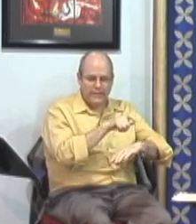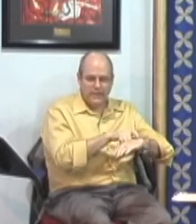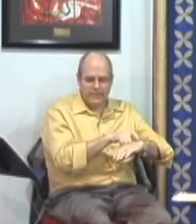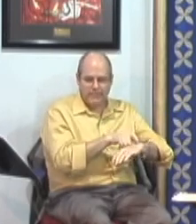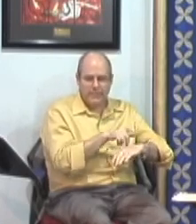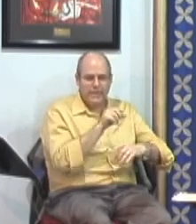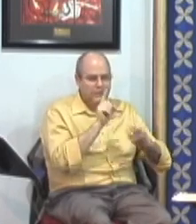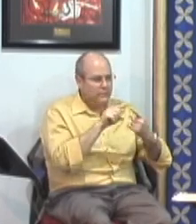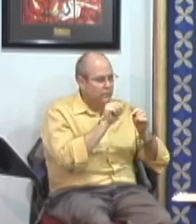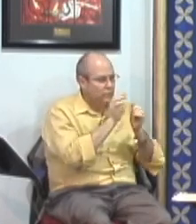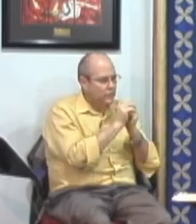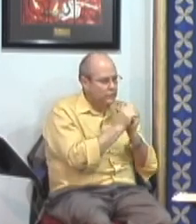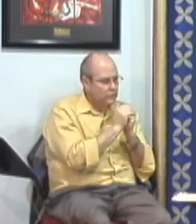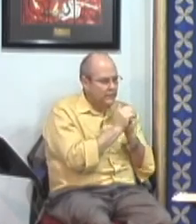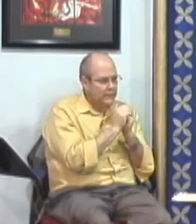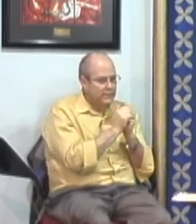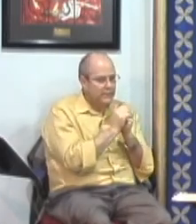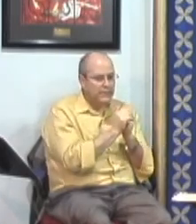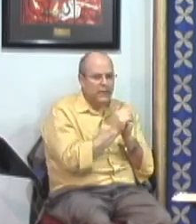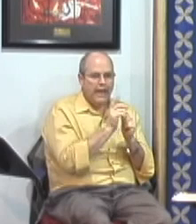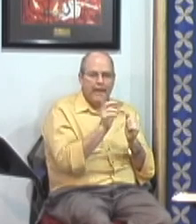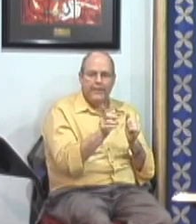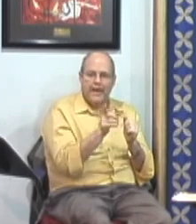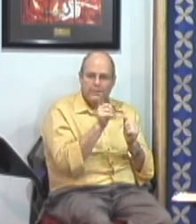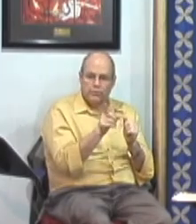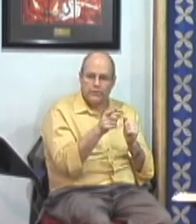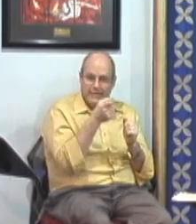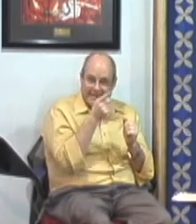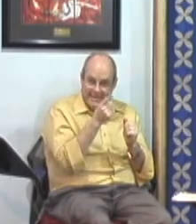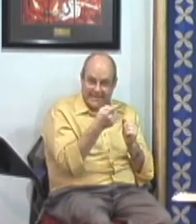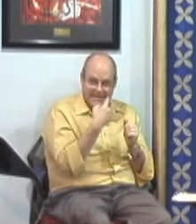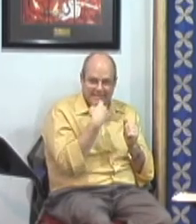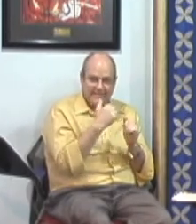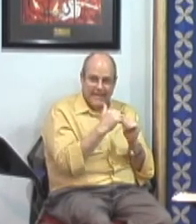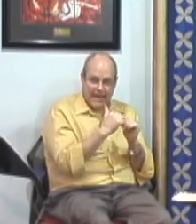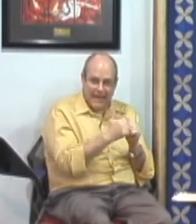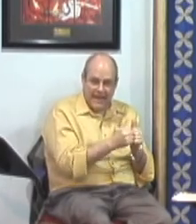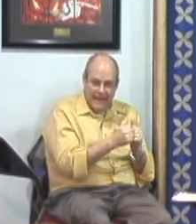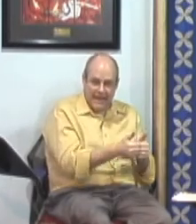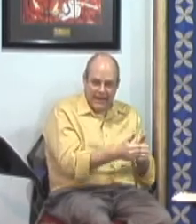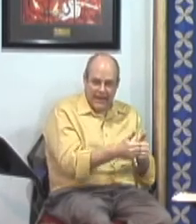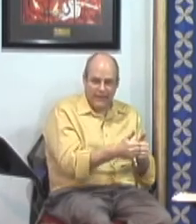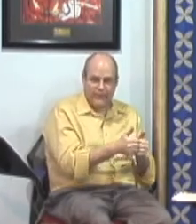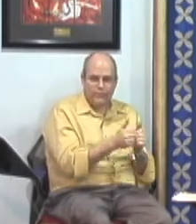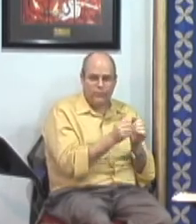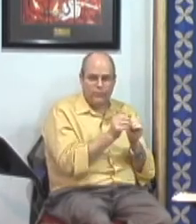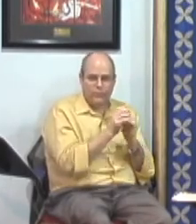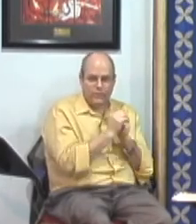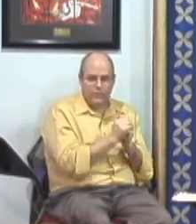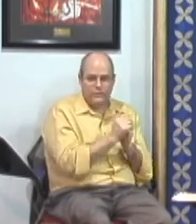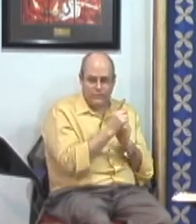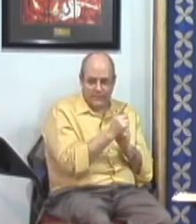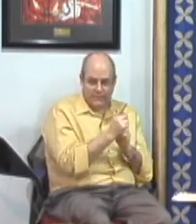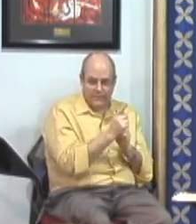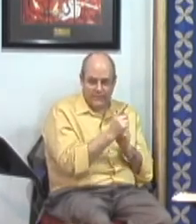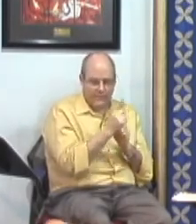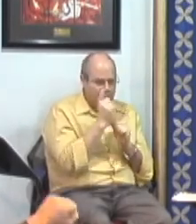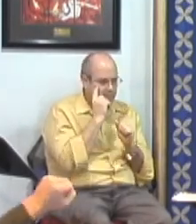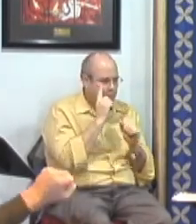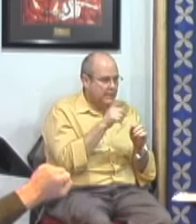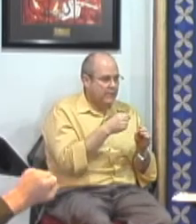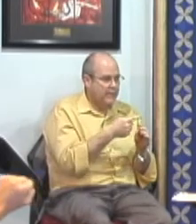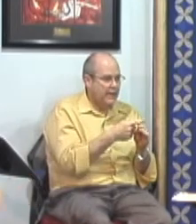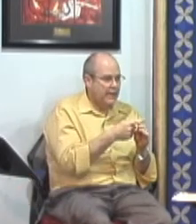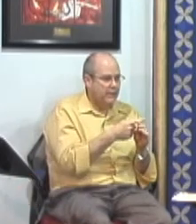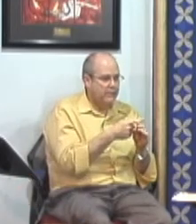times, to worship him. And they are times when he sets the agenda of how we are to worship him. And if you just think about